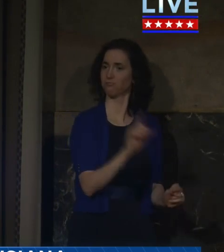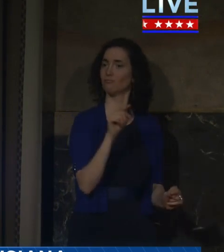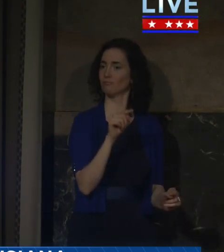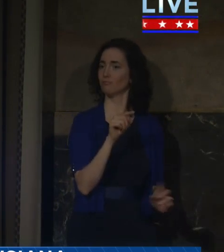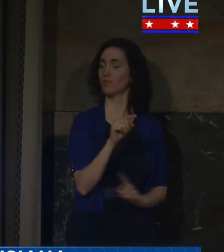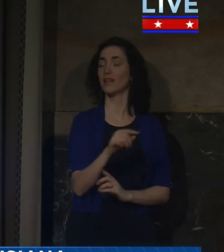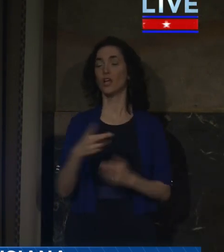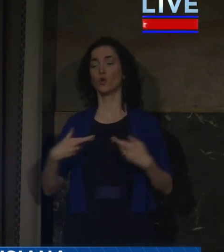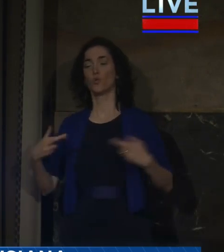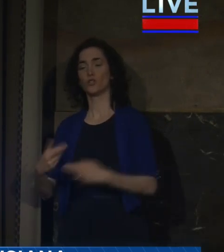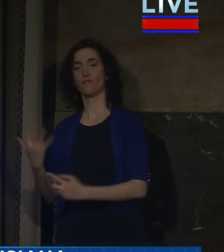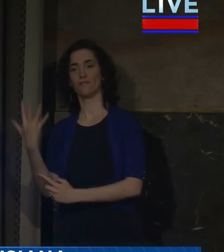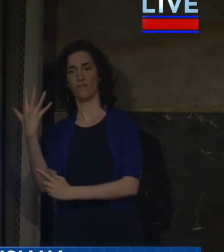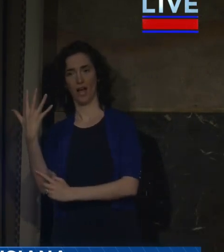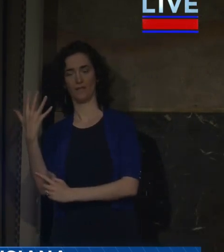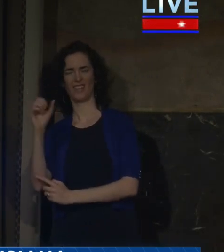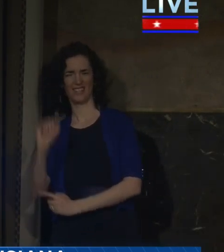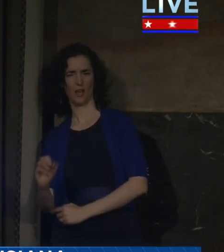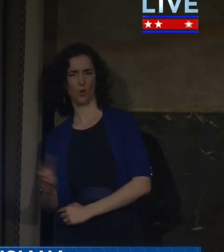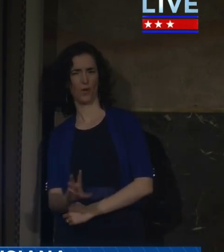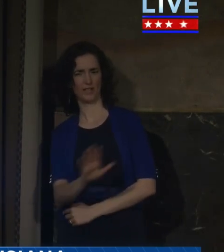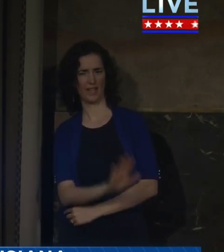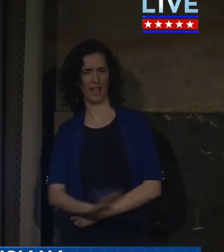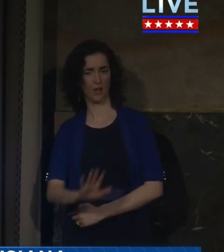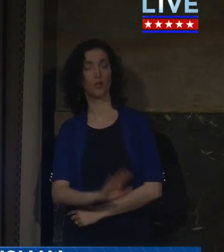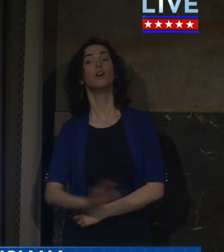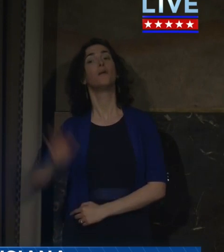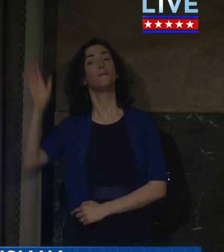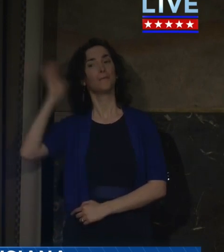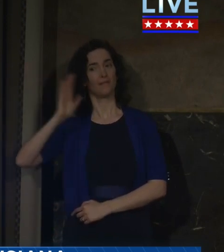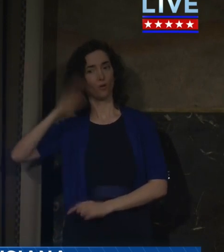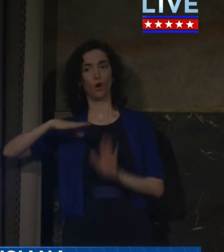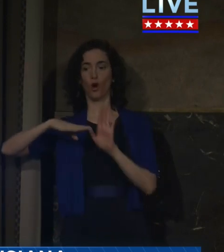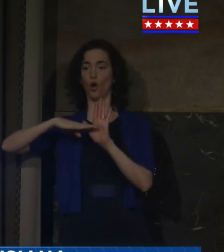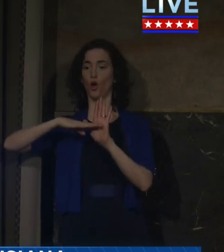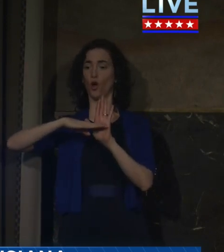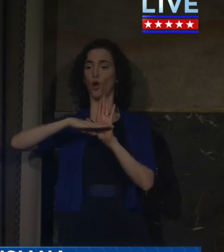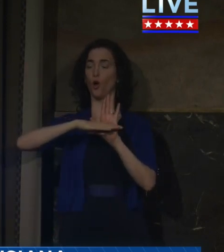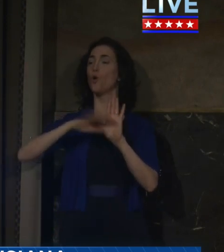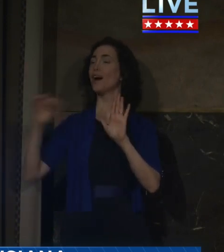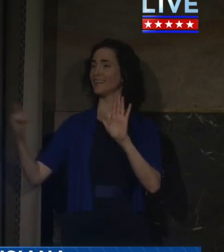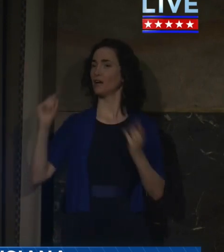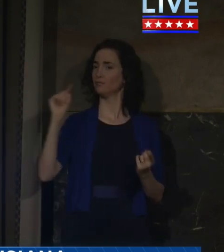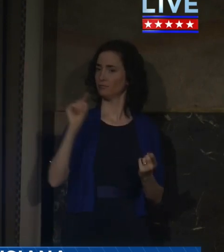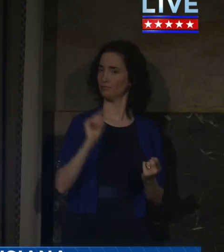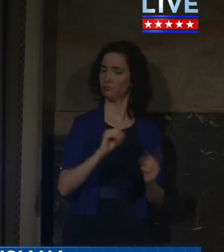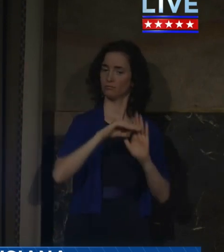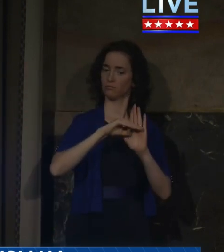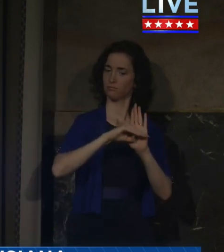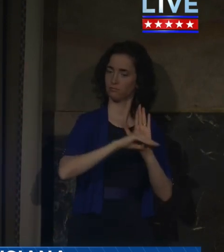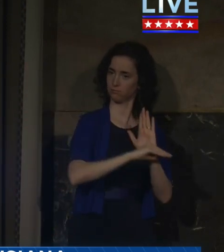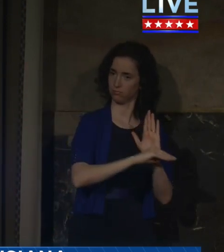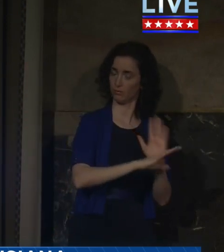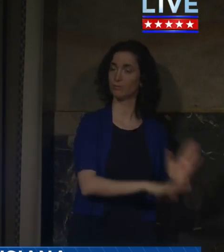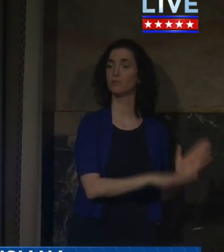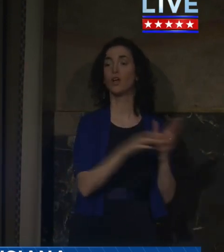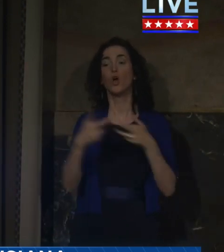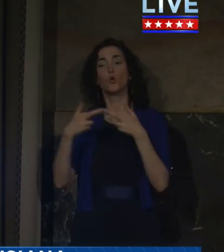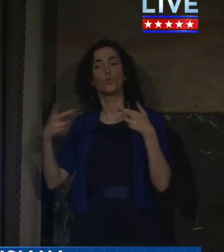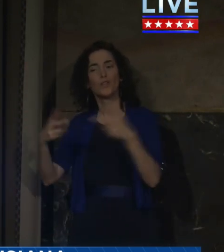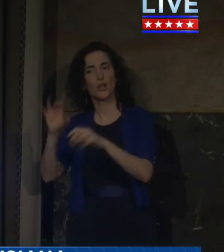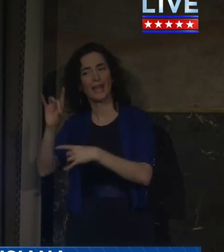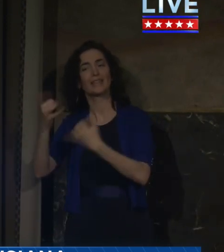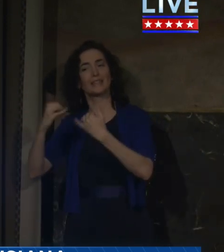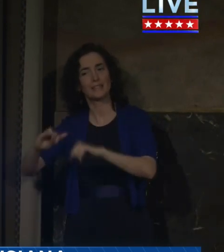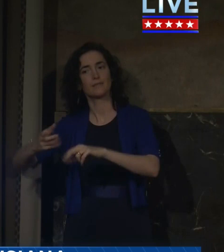And Region 5, the southwest, where we had previously seen a plateau, has now also started to decrease. Region 8 continues to